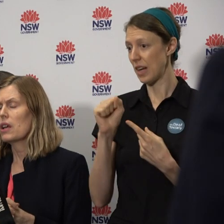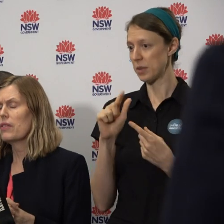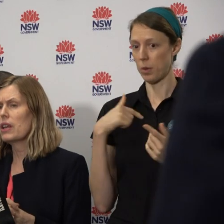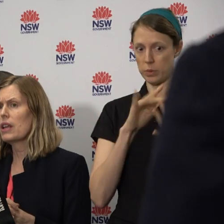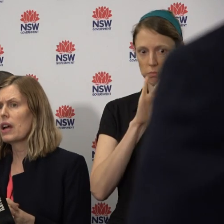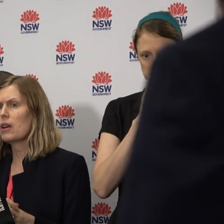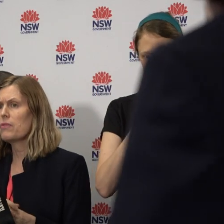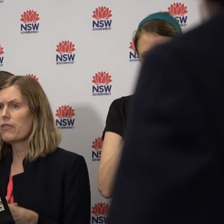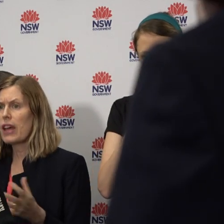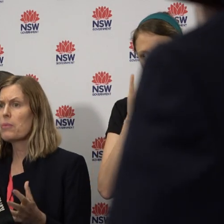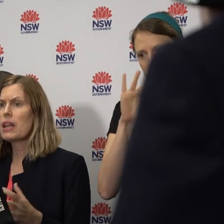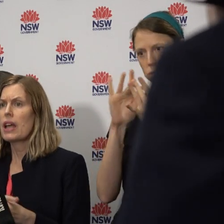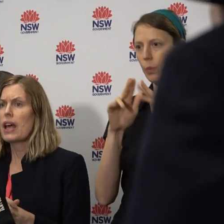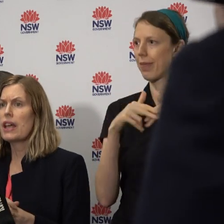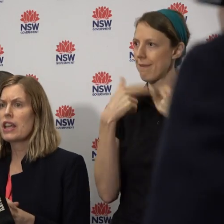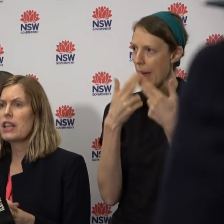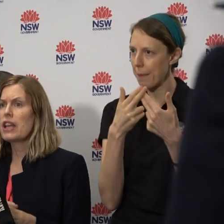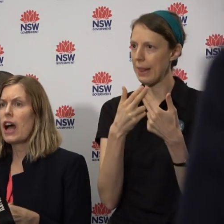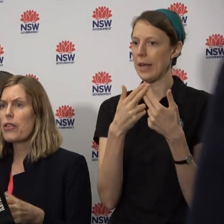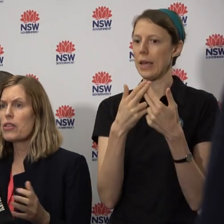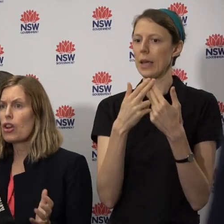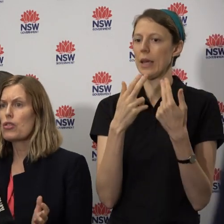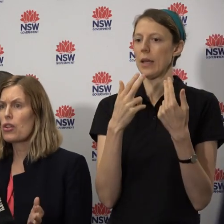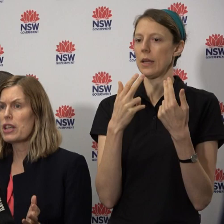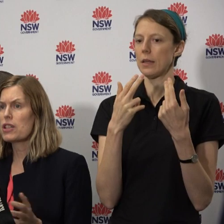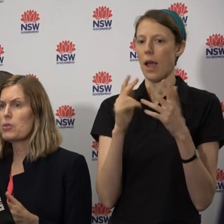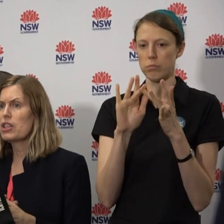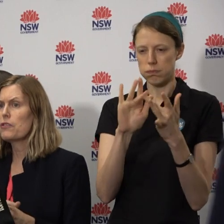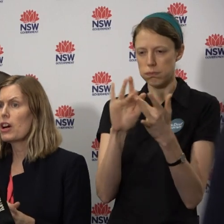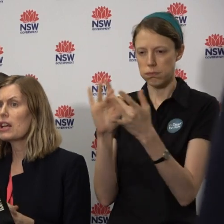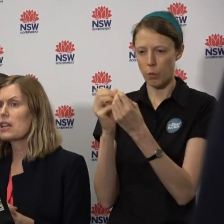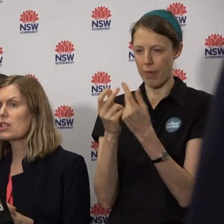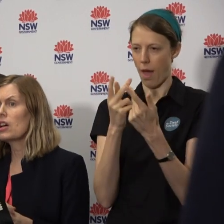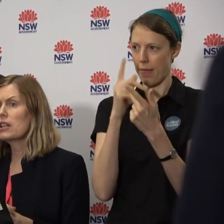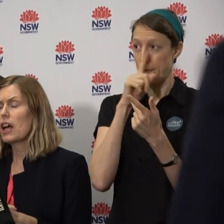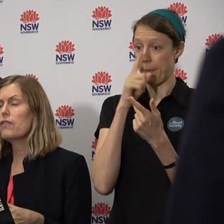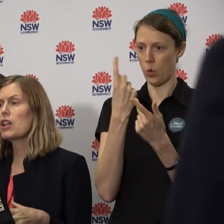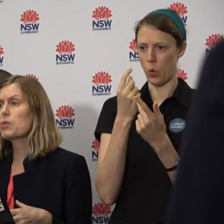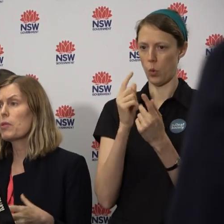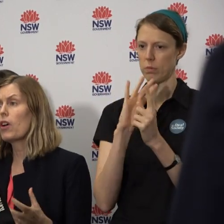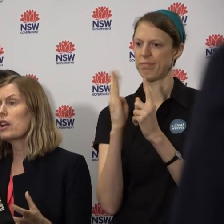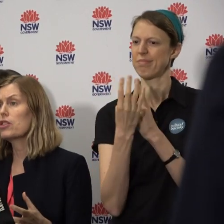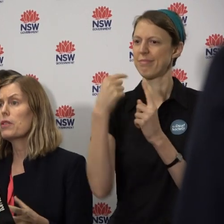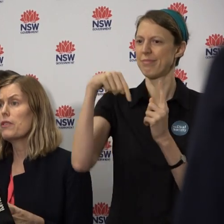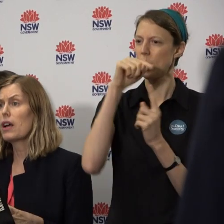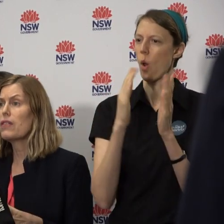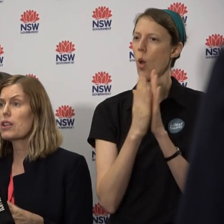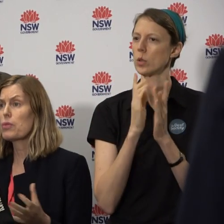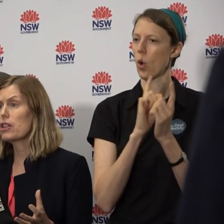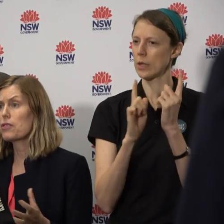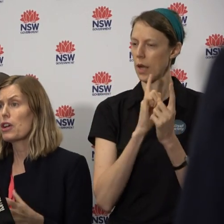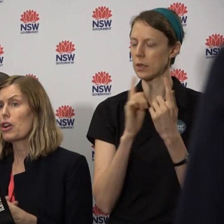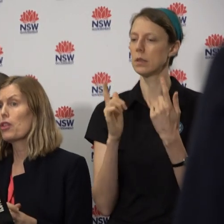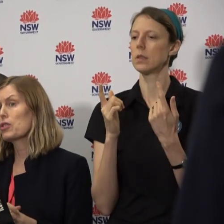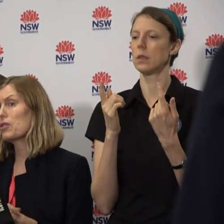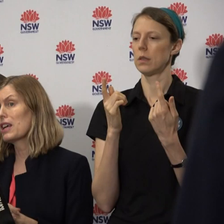the family and any other close contacts that were identified last night. Advice was provided to a vast